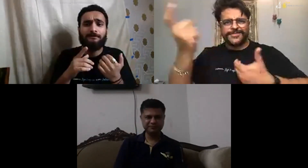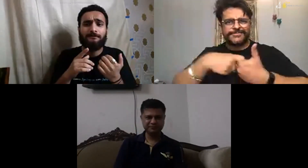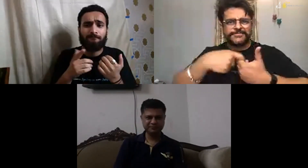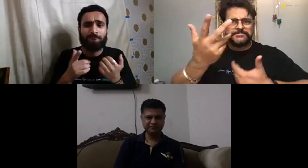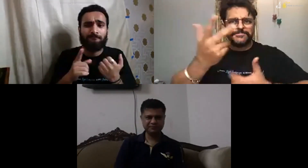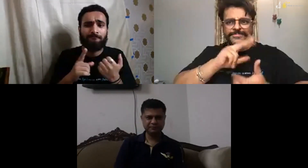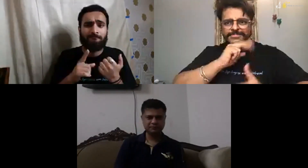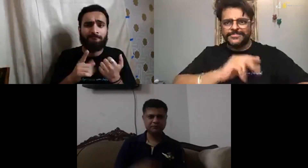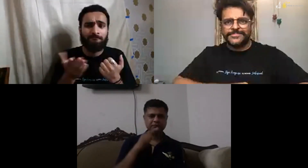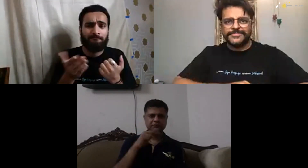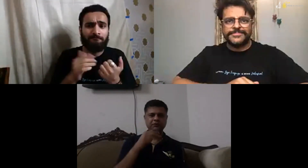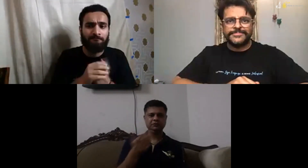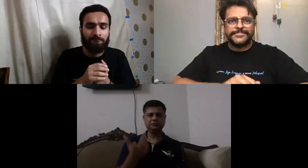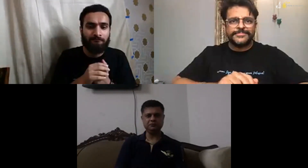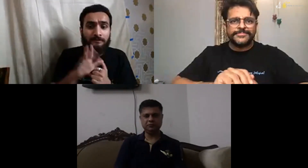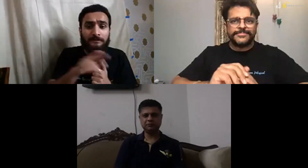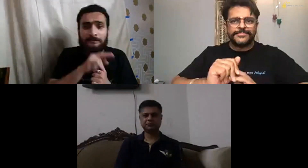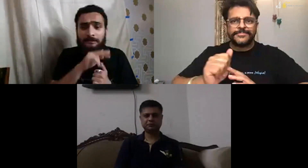let's have Raghu. Raghu joined in.